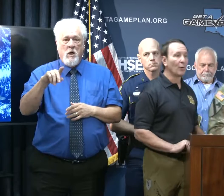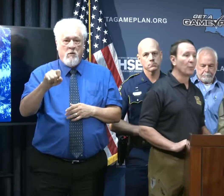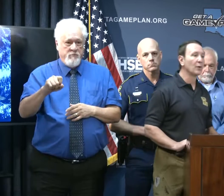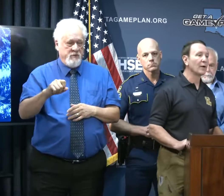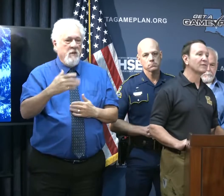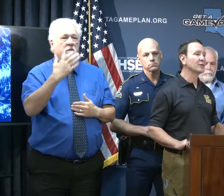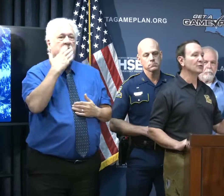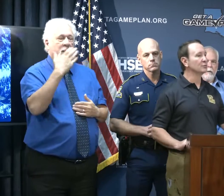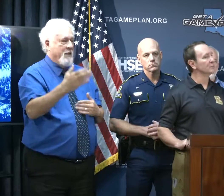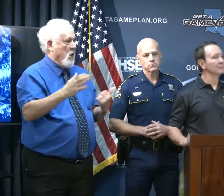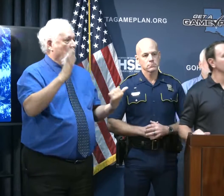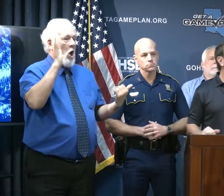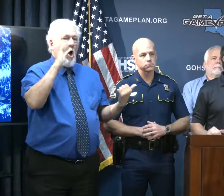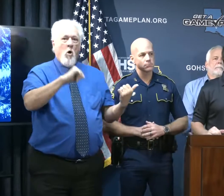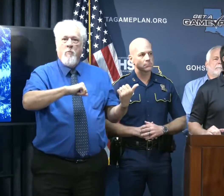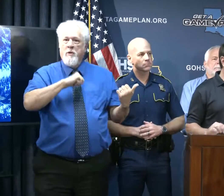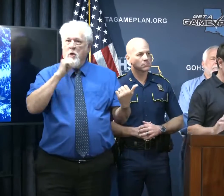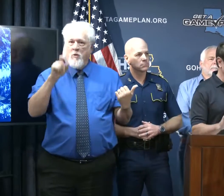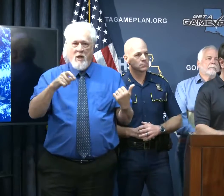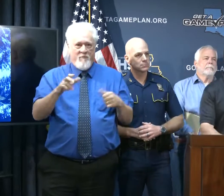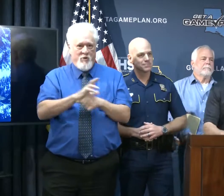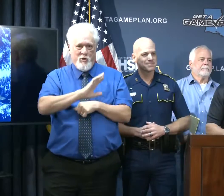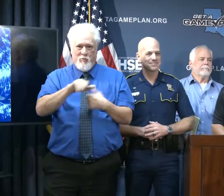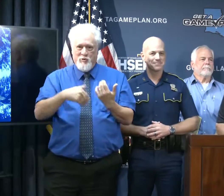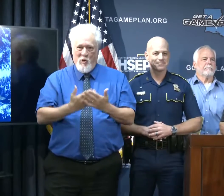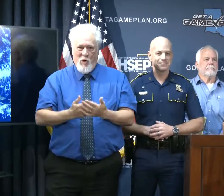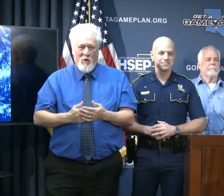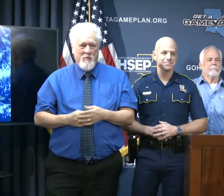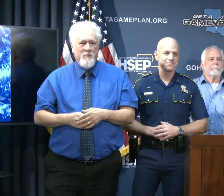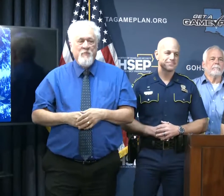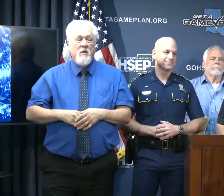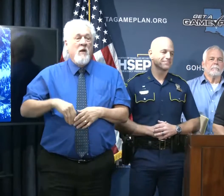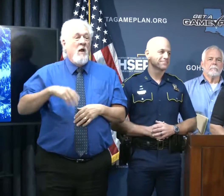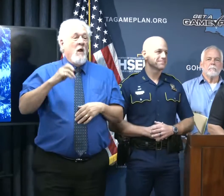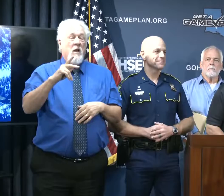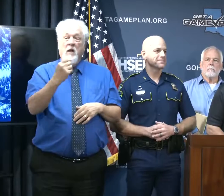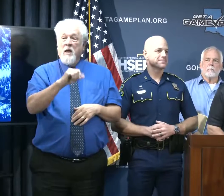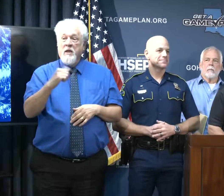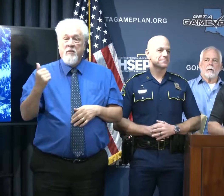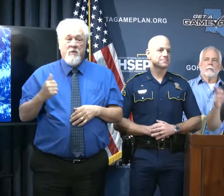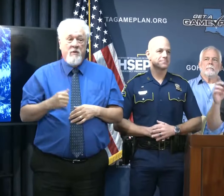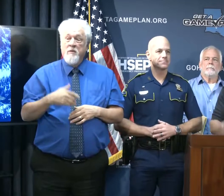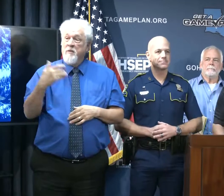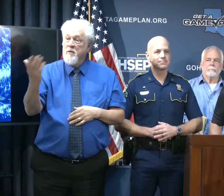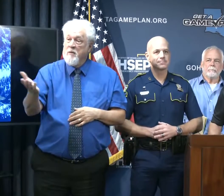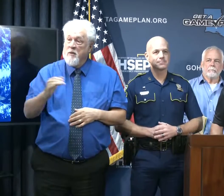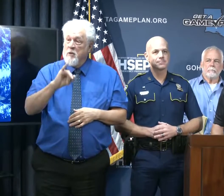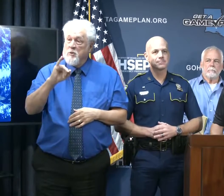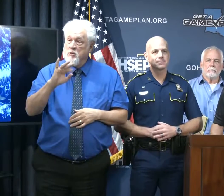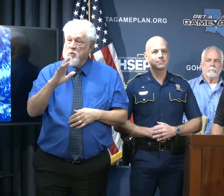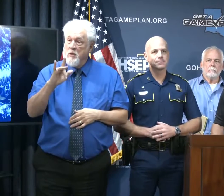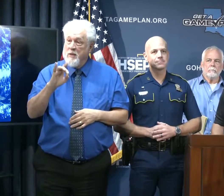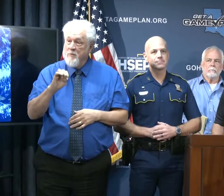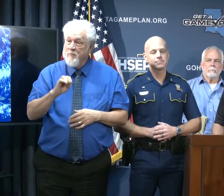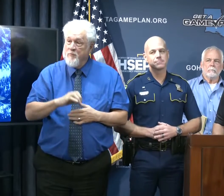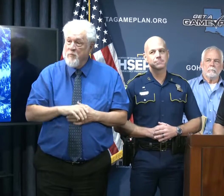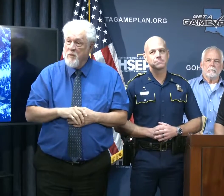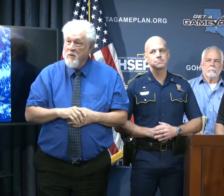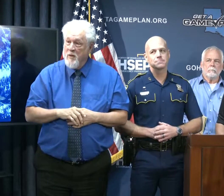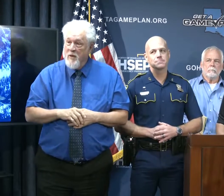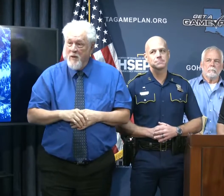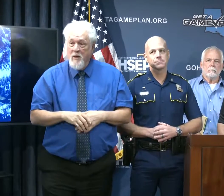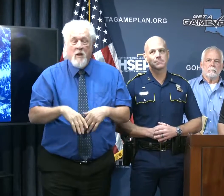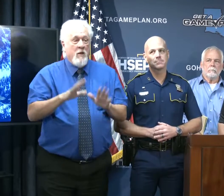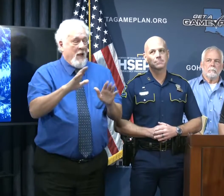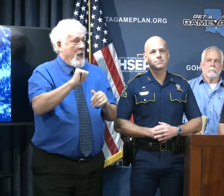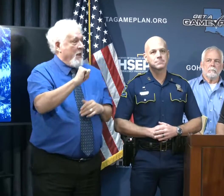And we hope we don't have to use all of them, right? Okay, any other questions? Yep, Julie? Okay, the